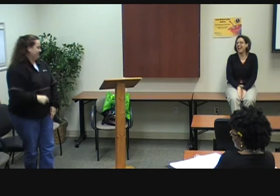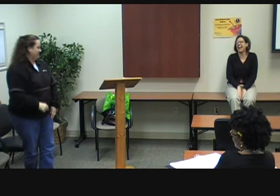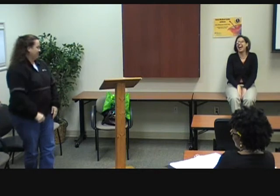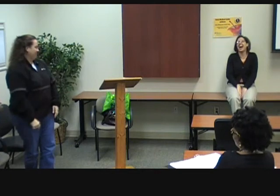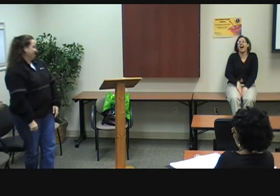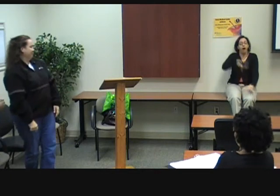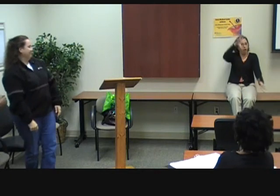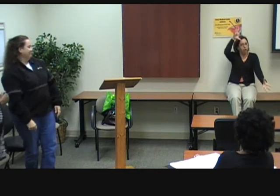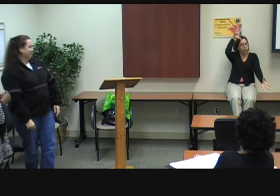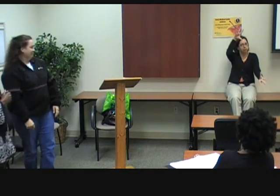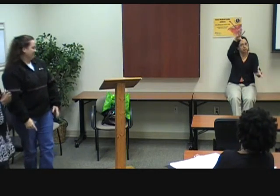Oh,